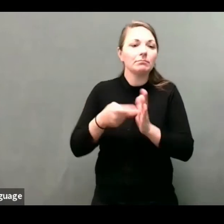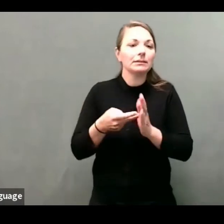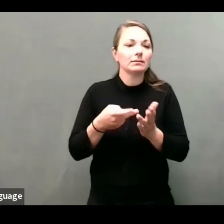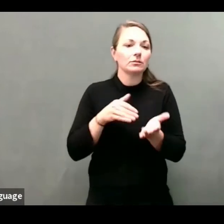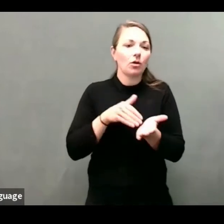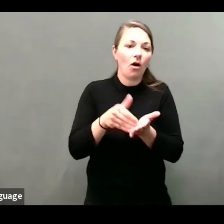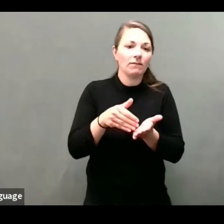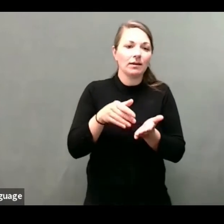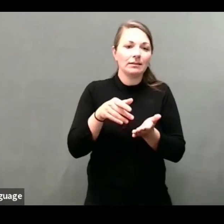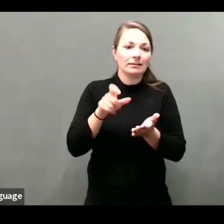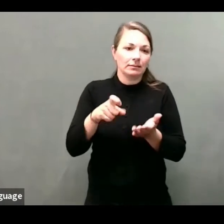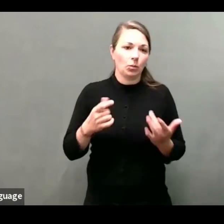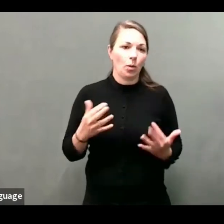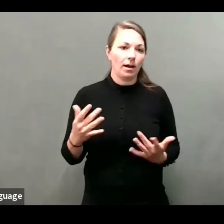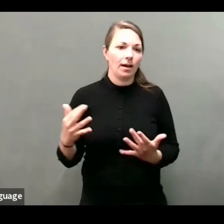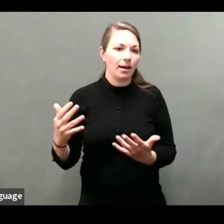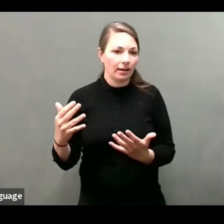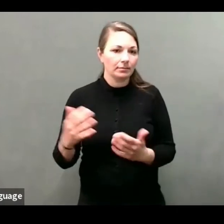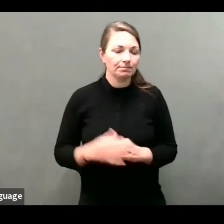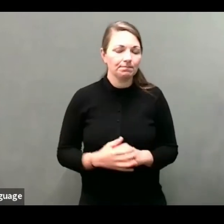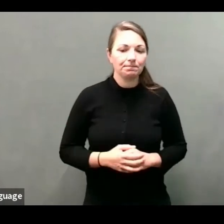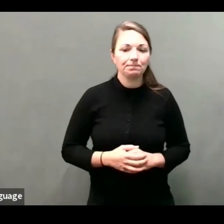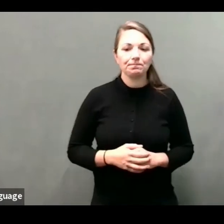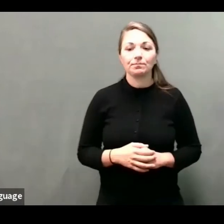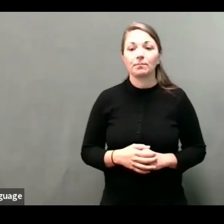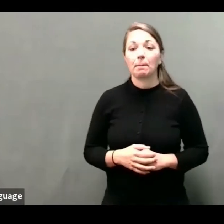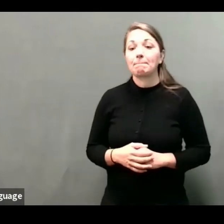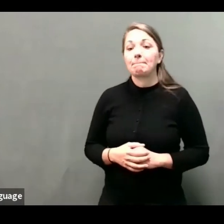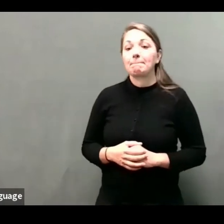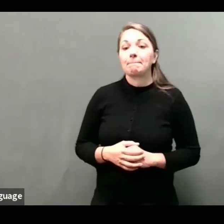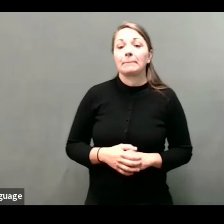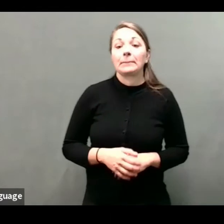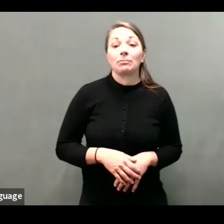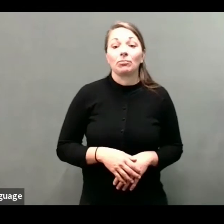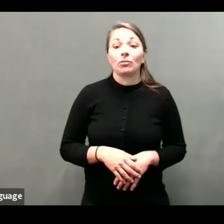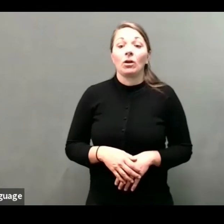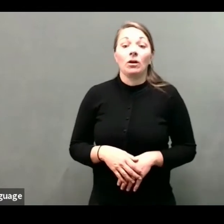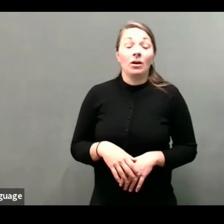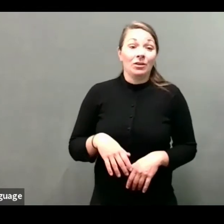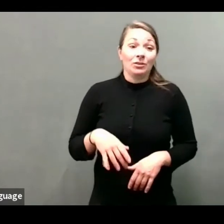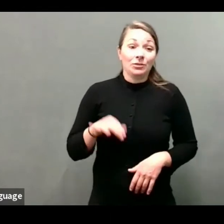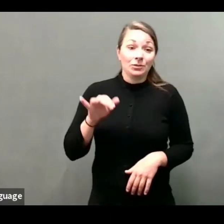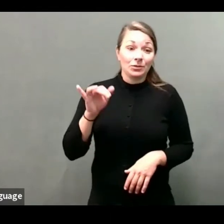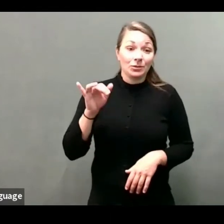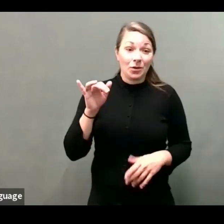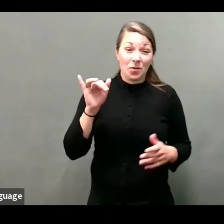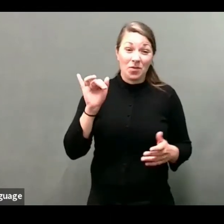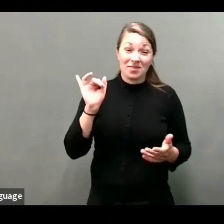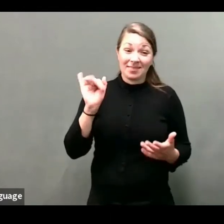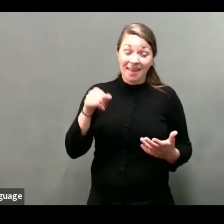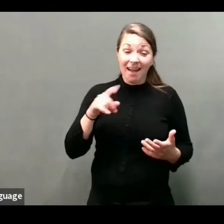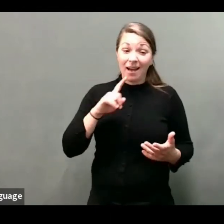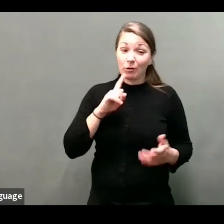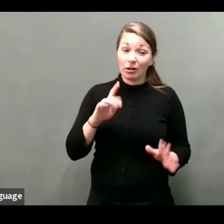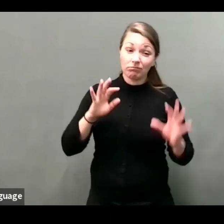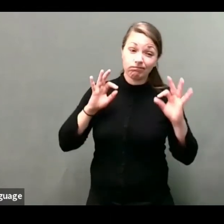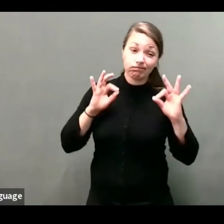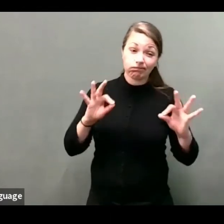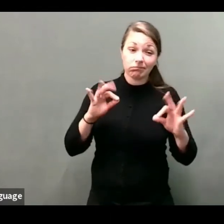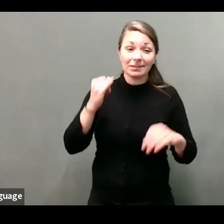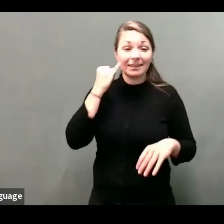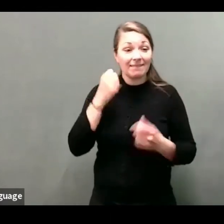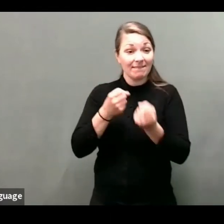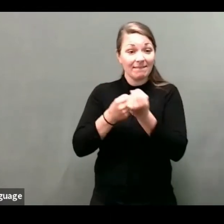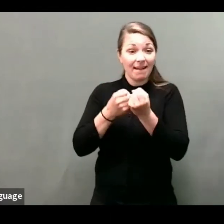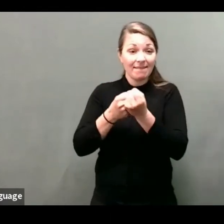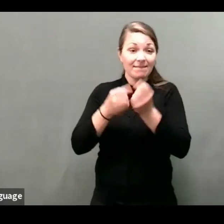sort of waiting period. Now that's where I really love if you, the advocate, has already had the chance to come in because